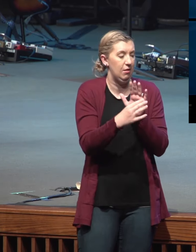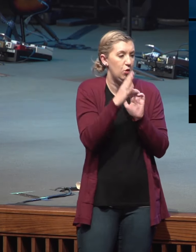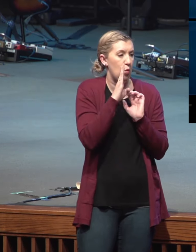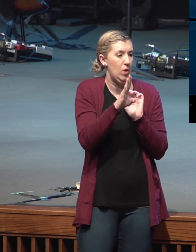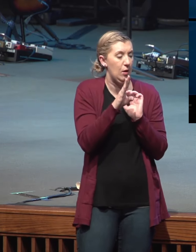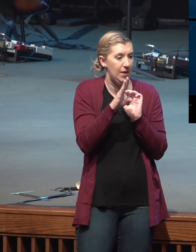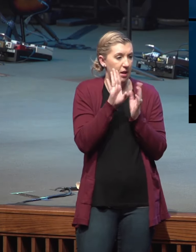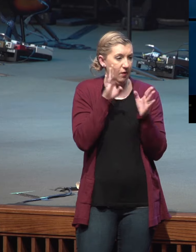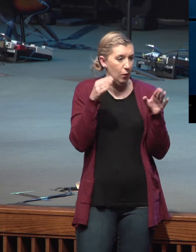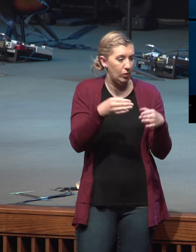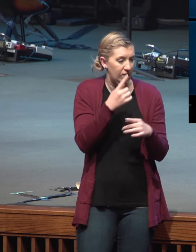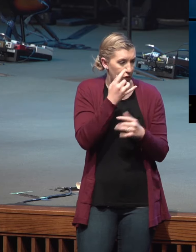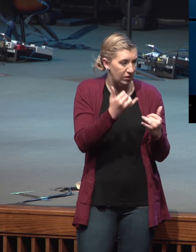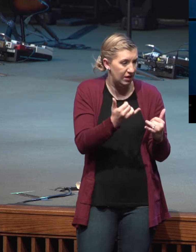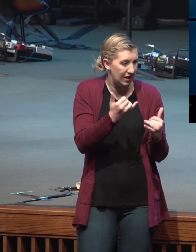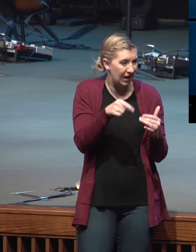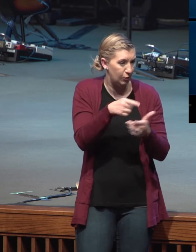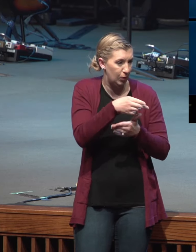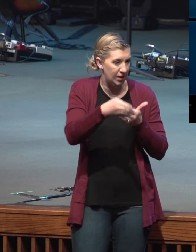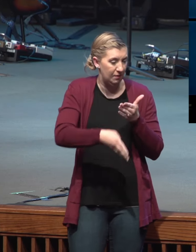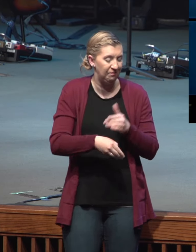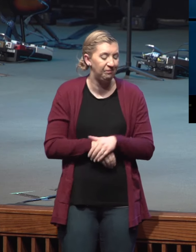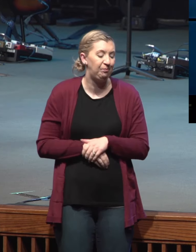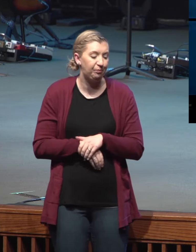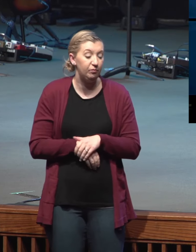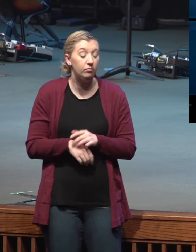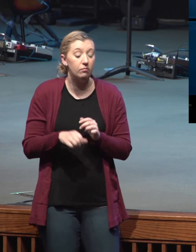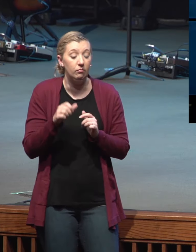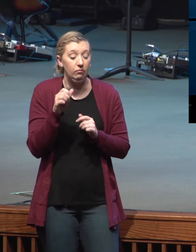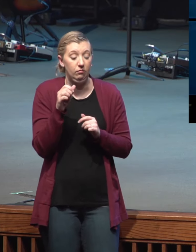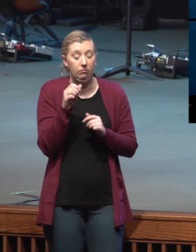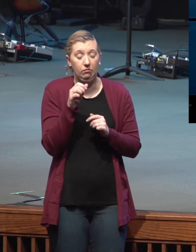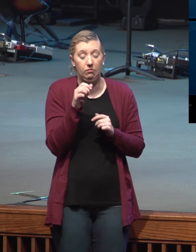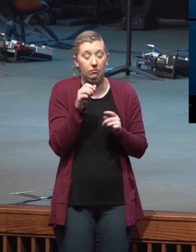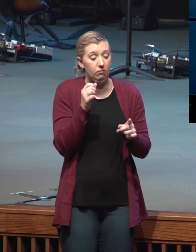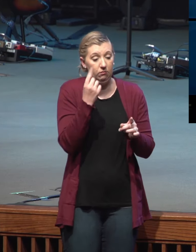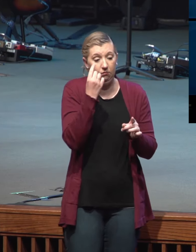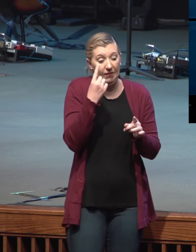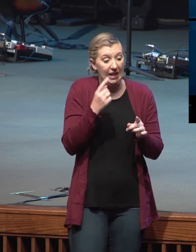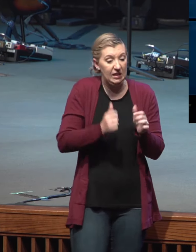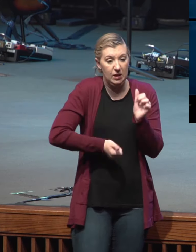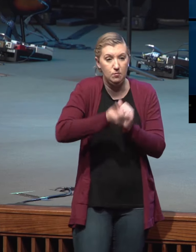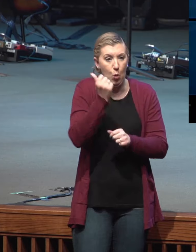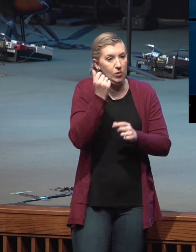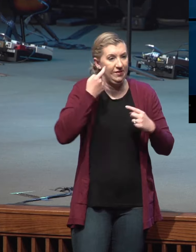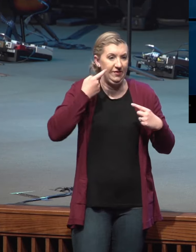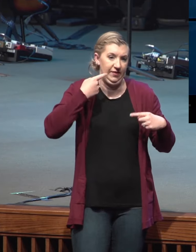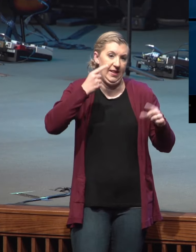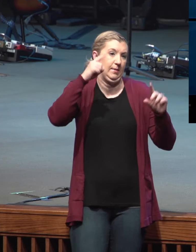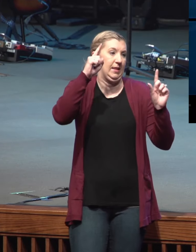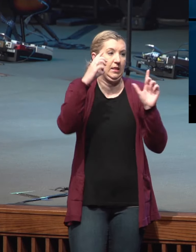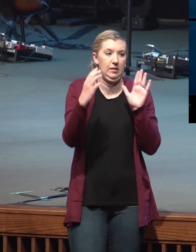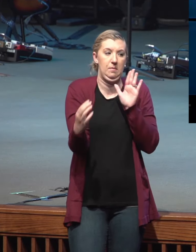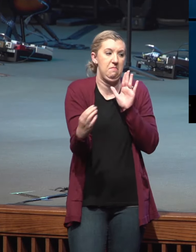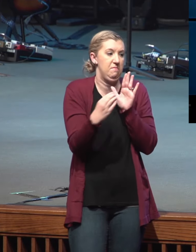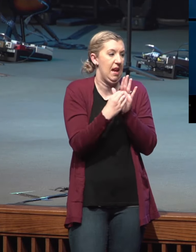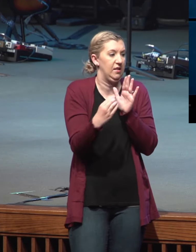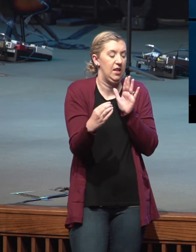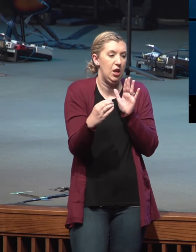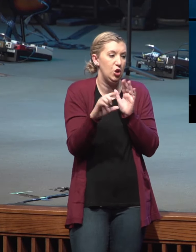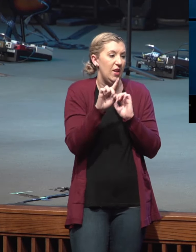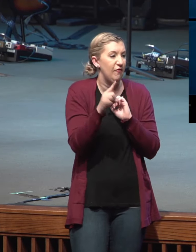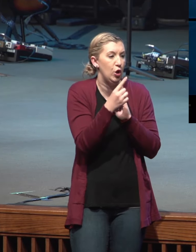to turn to this weekend. It is certainly the most famous passage in